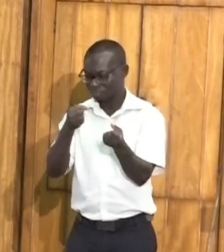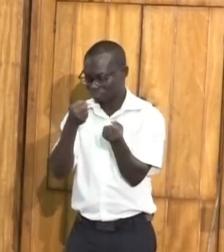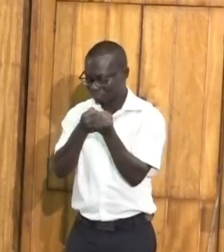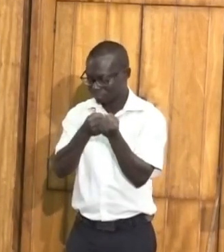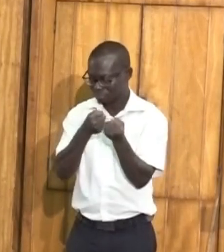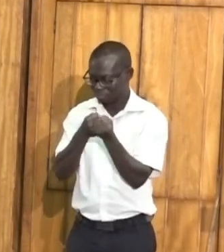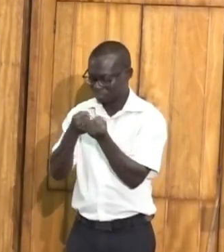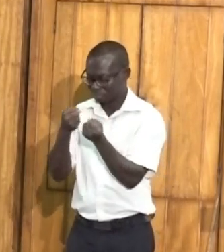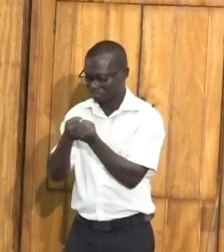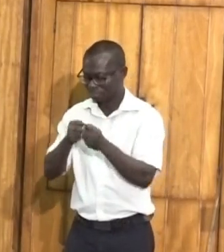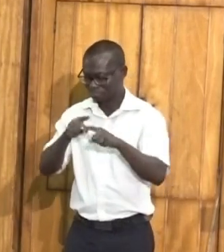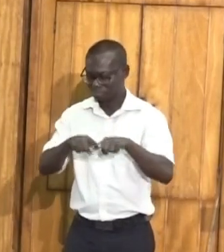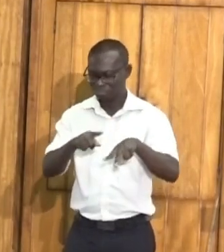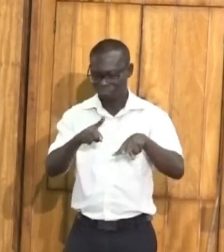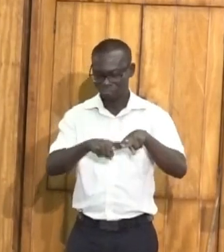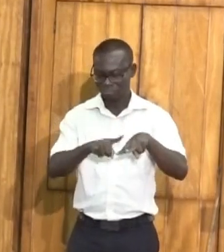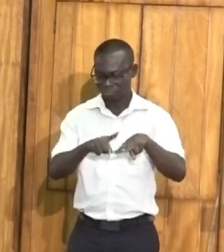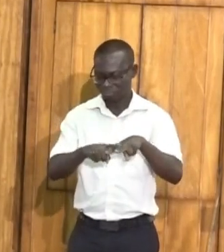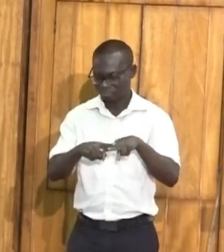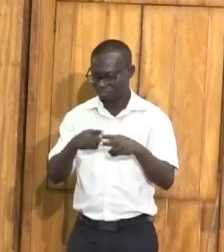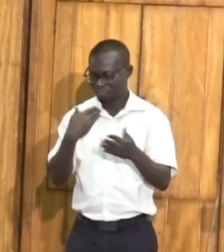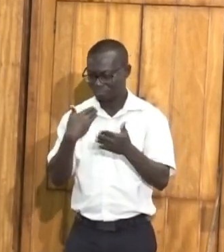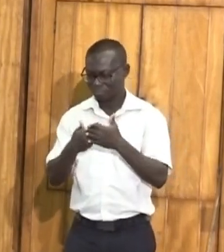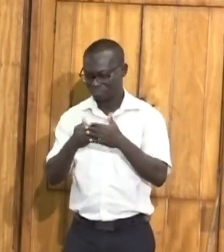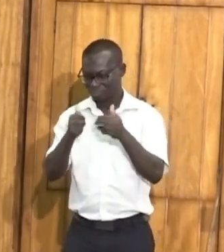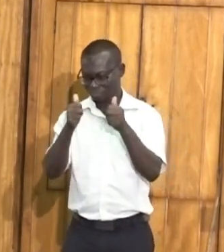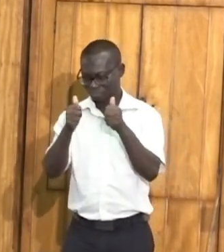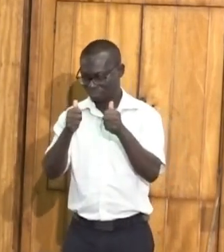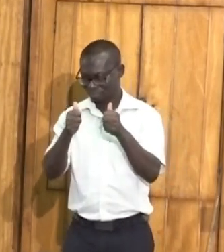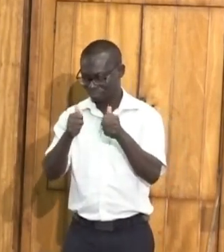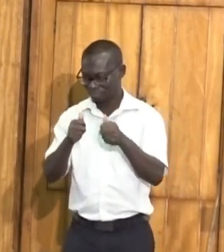advanced HIV disease program is very critical. Thank you.